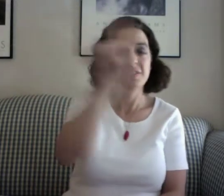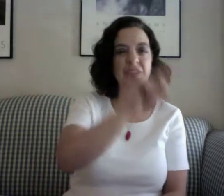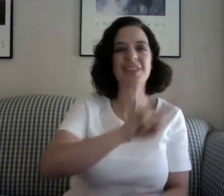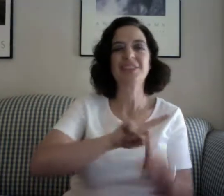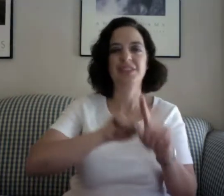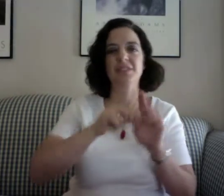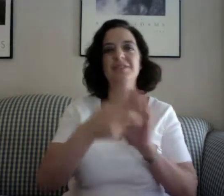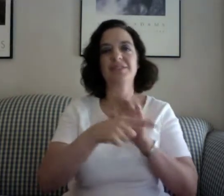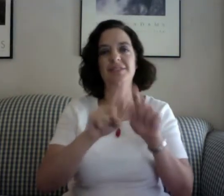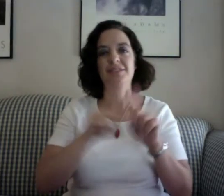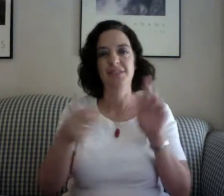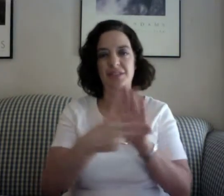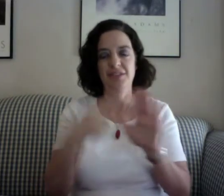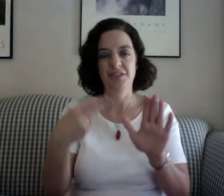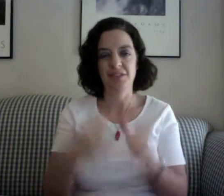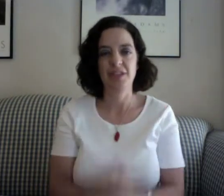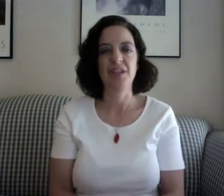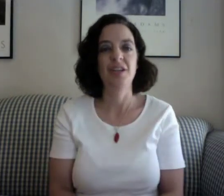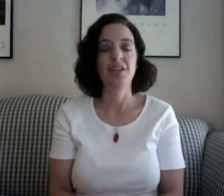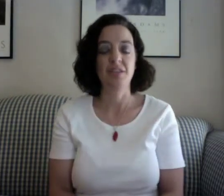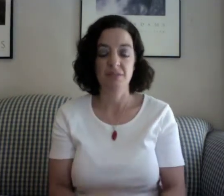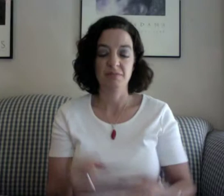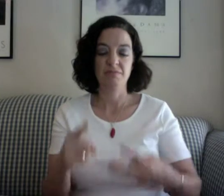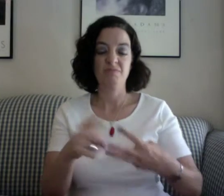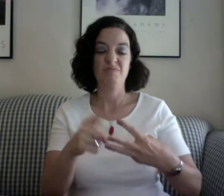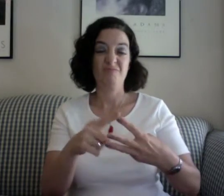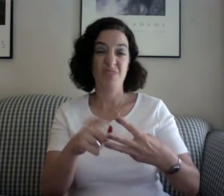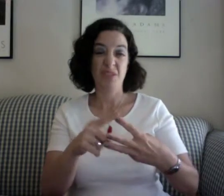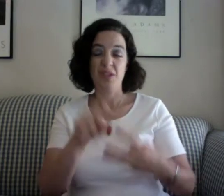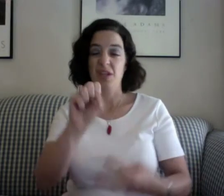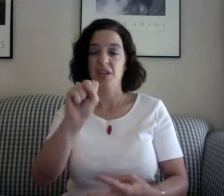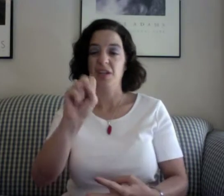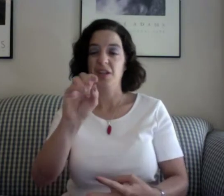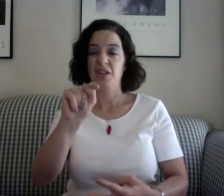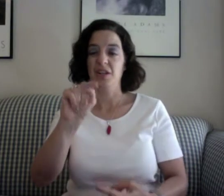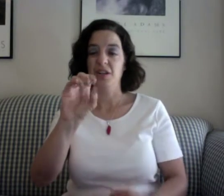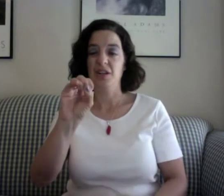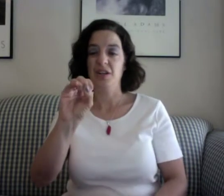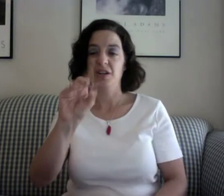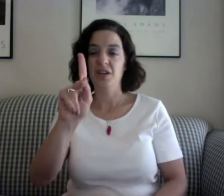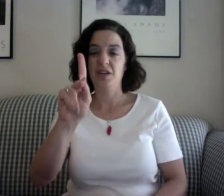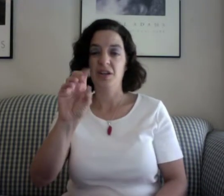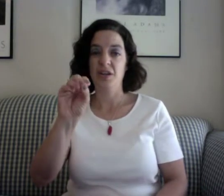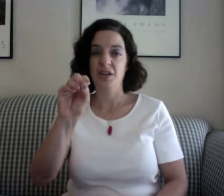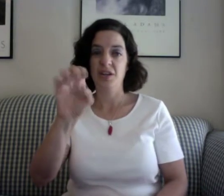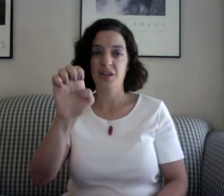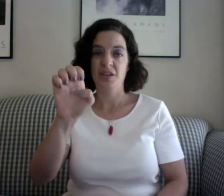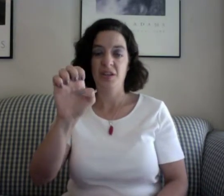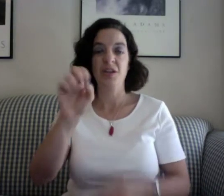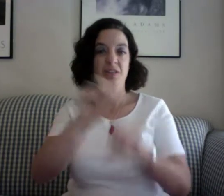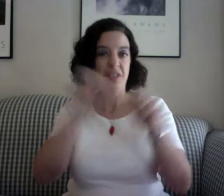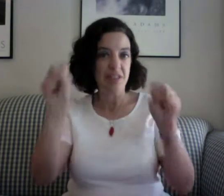But if you go to different schools and different books, they might have a different label. Some people call them the Stokey